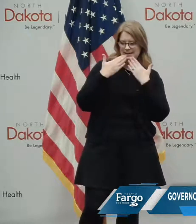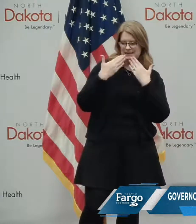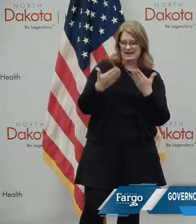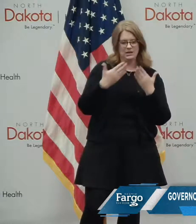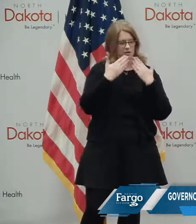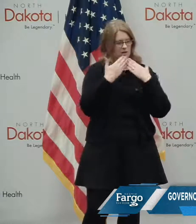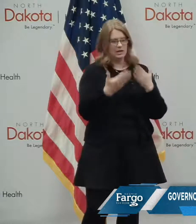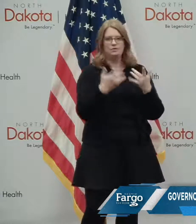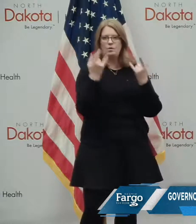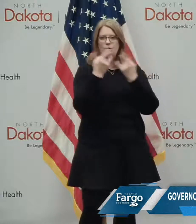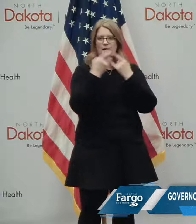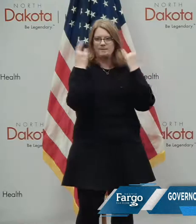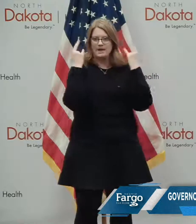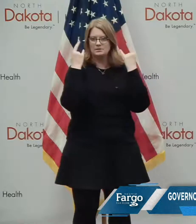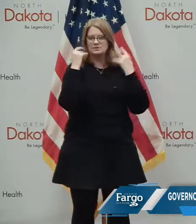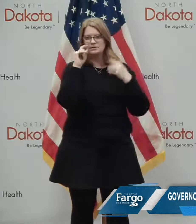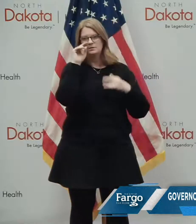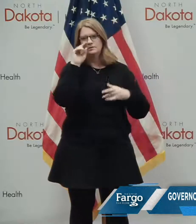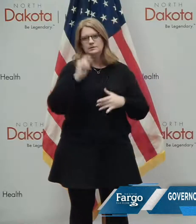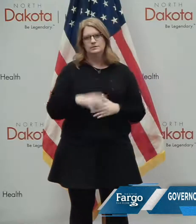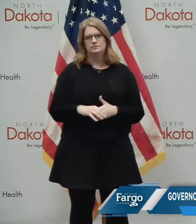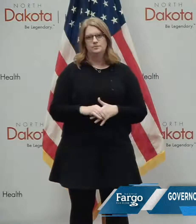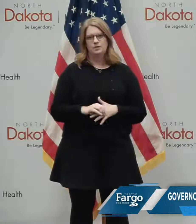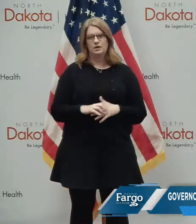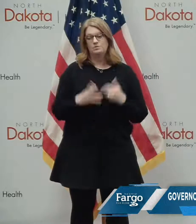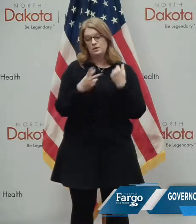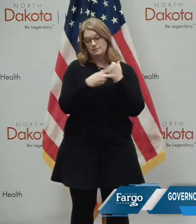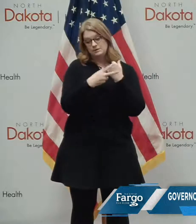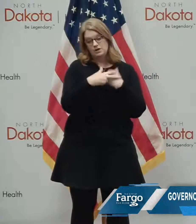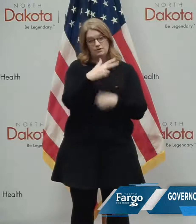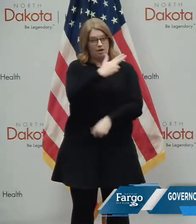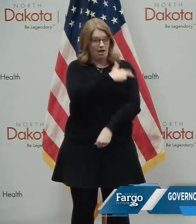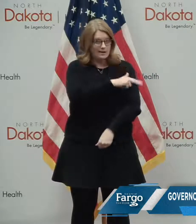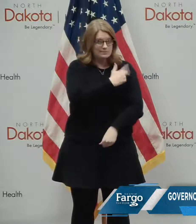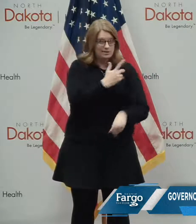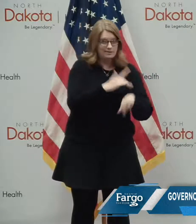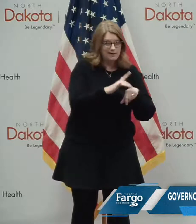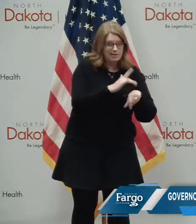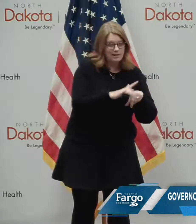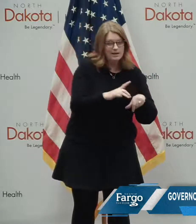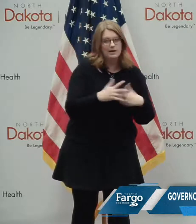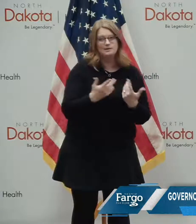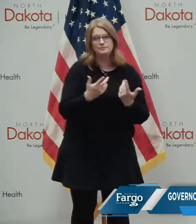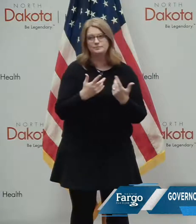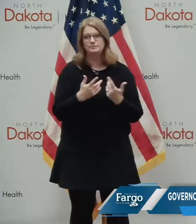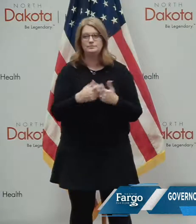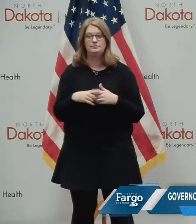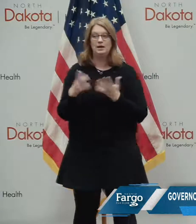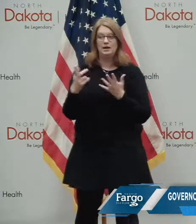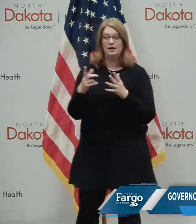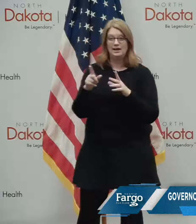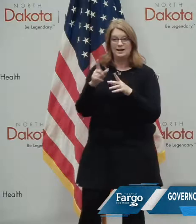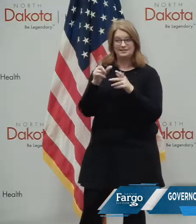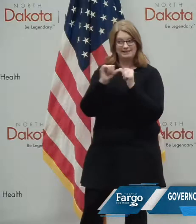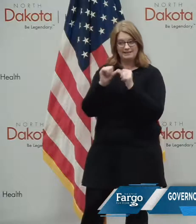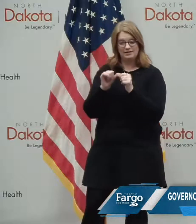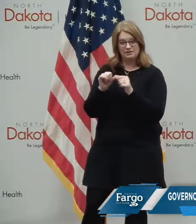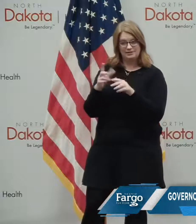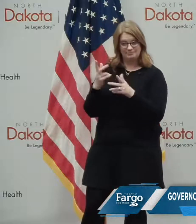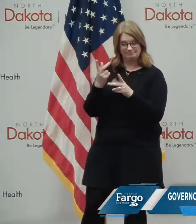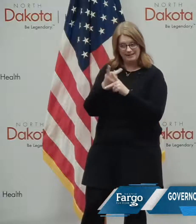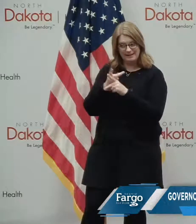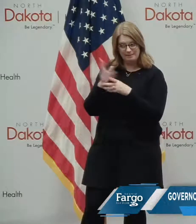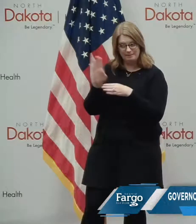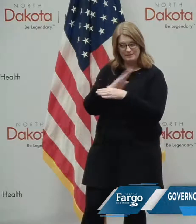a mask, and we can preserve hospital capacity and preserve livelihoods and save lives. So